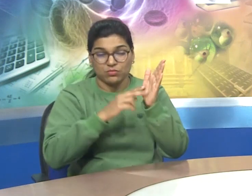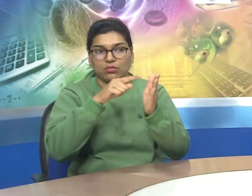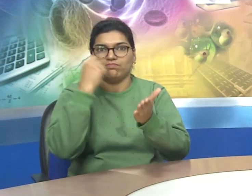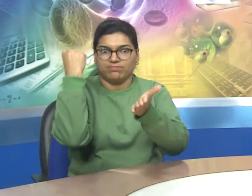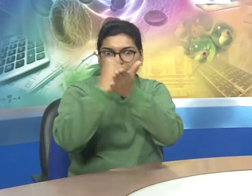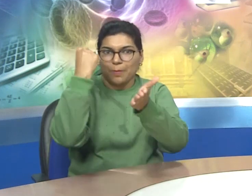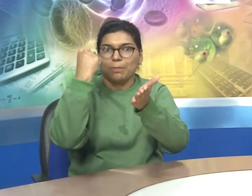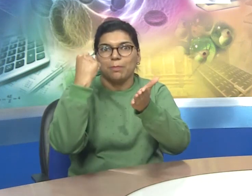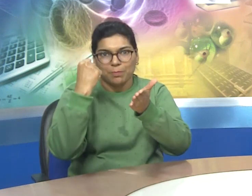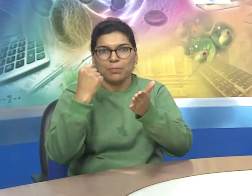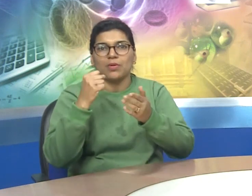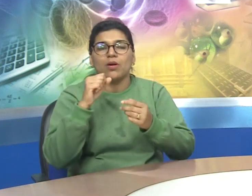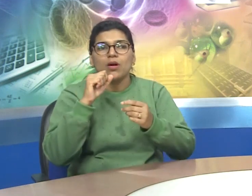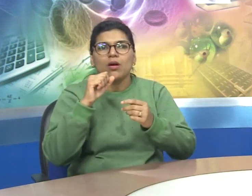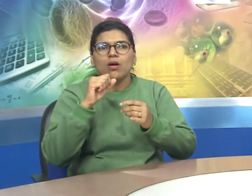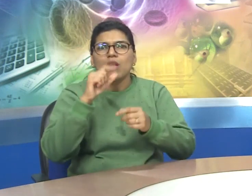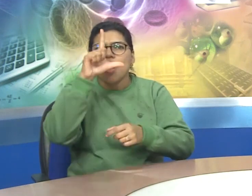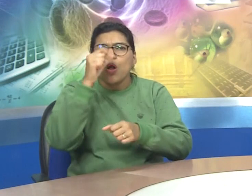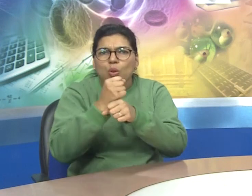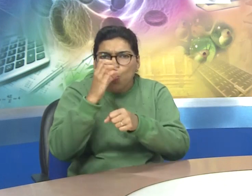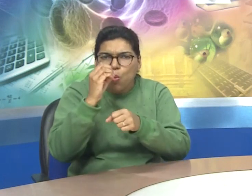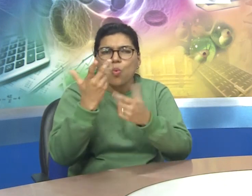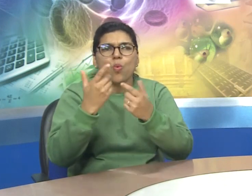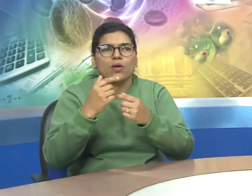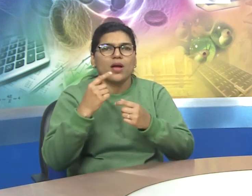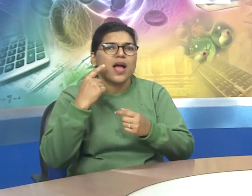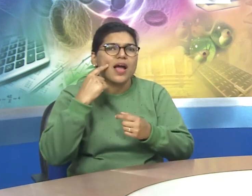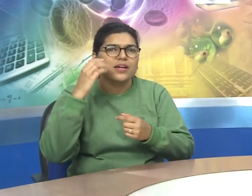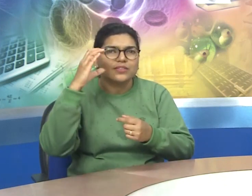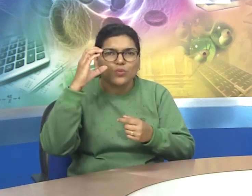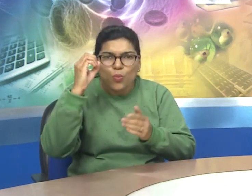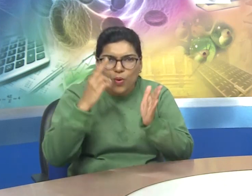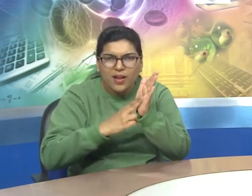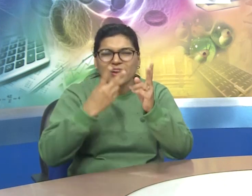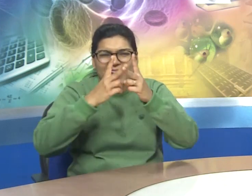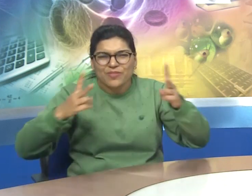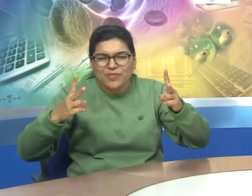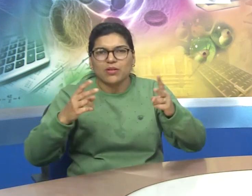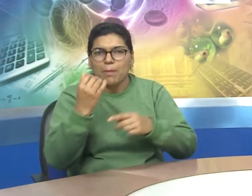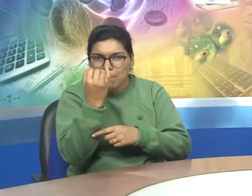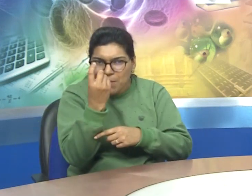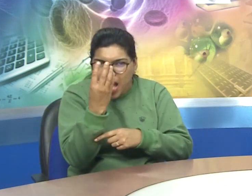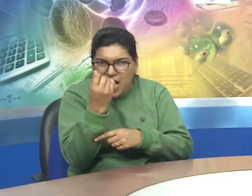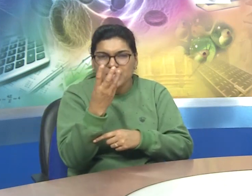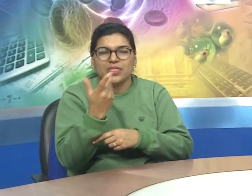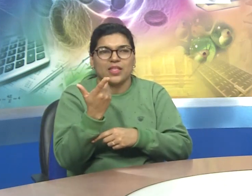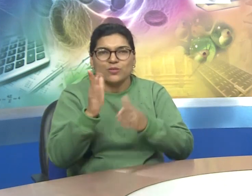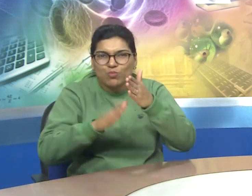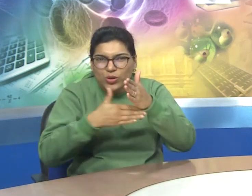of library classification can be categorized as these which you can see on screen. The first one